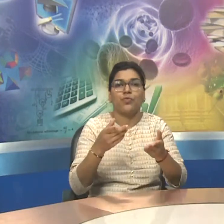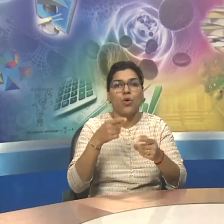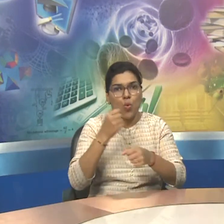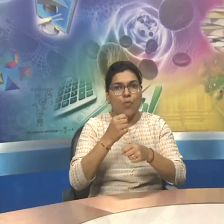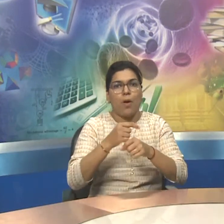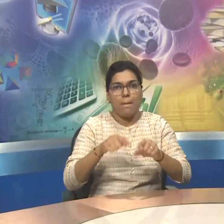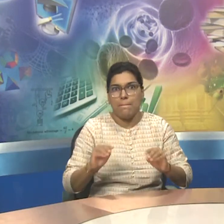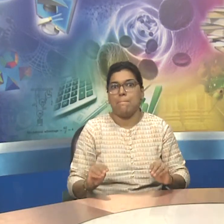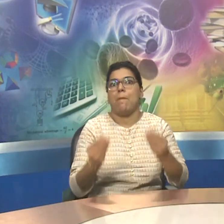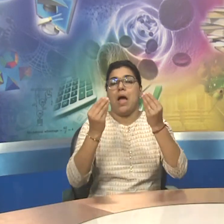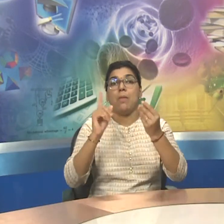and